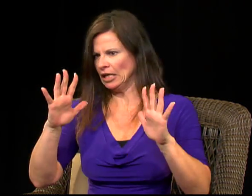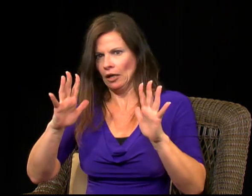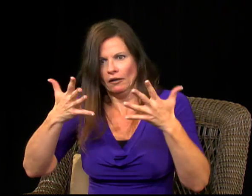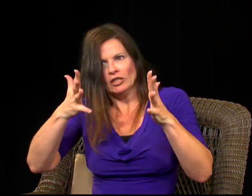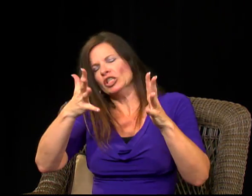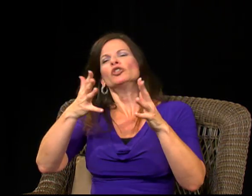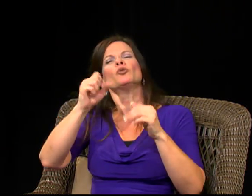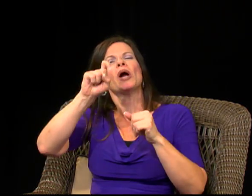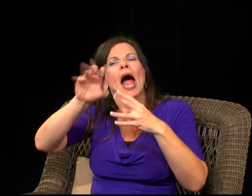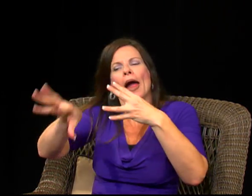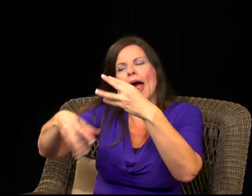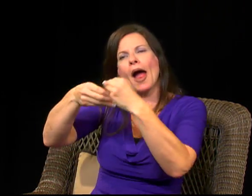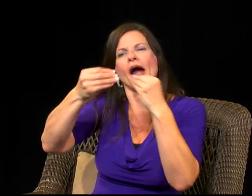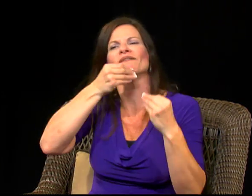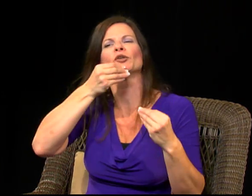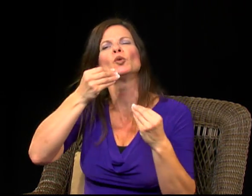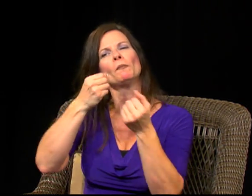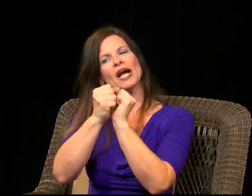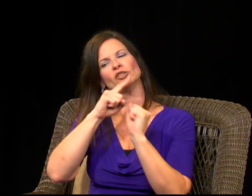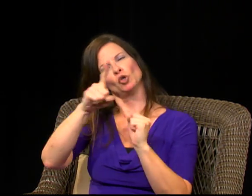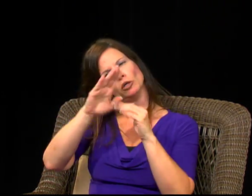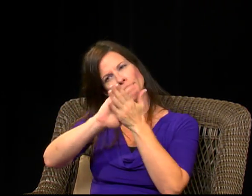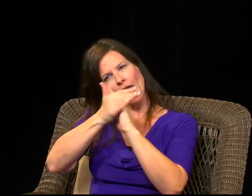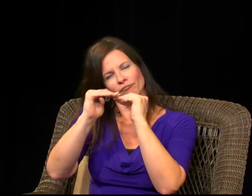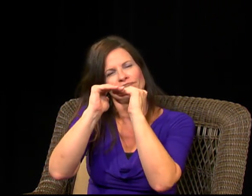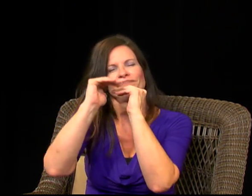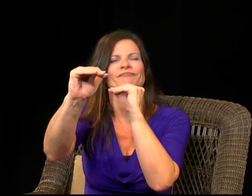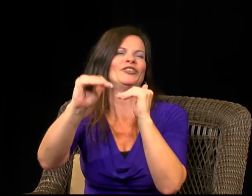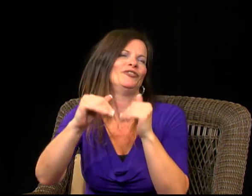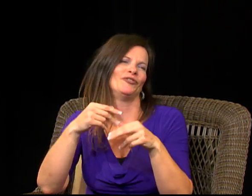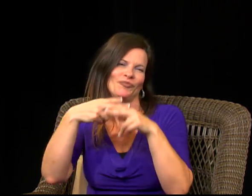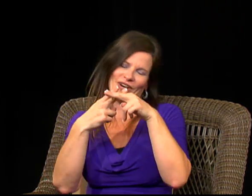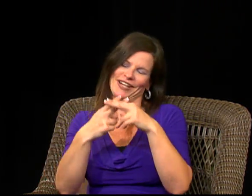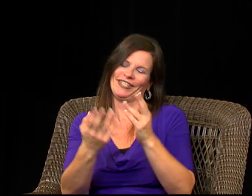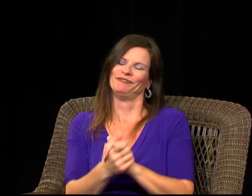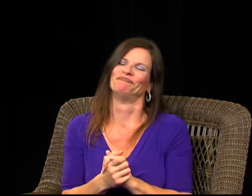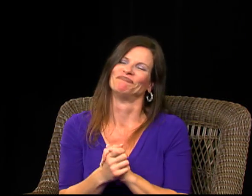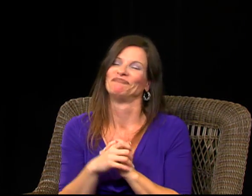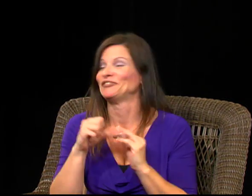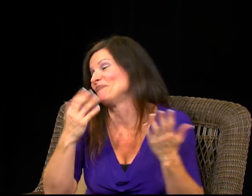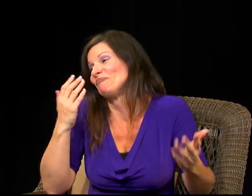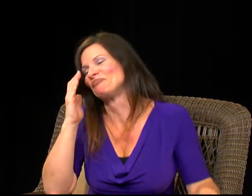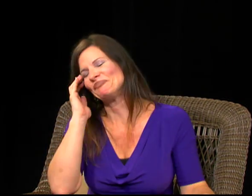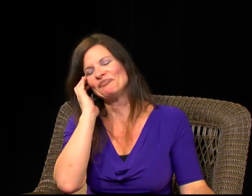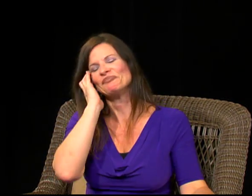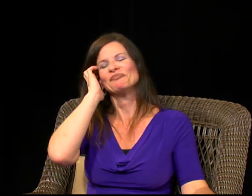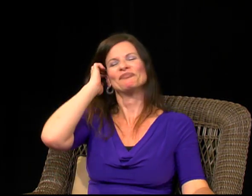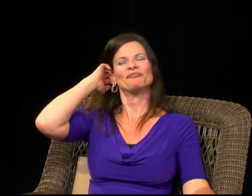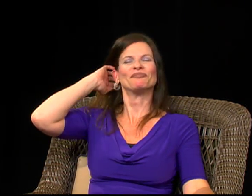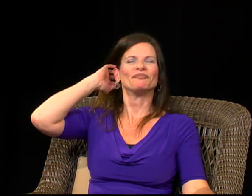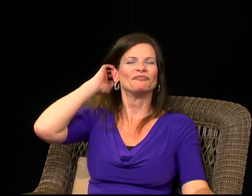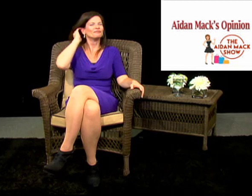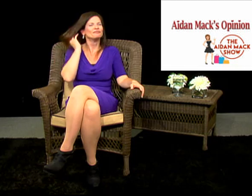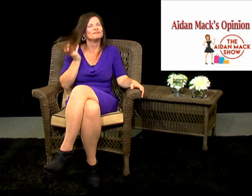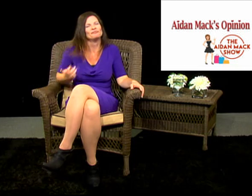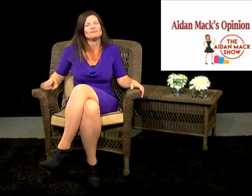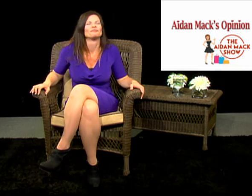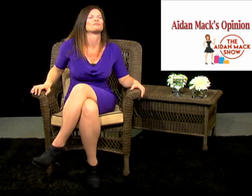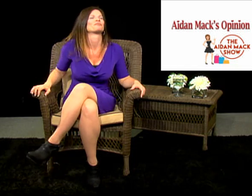you're trying to manage your weight and you follow these particular recipes, it might help with weight management, but it will also